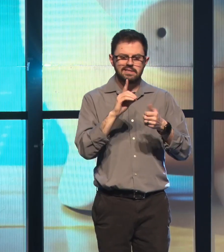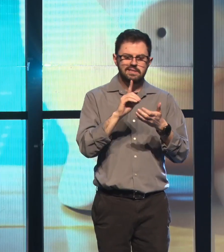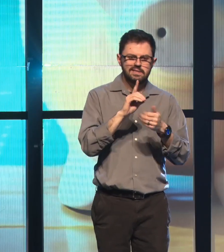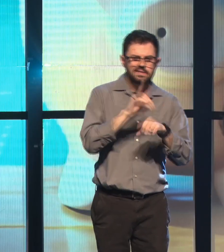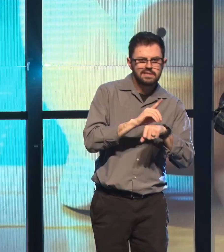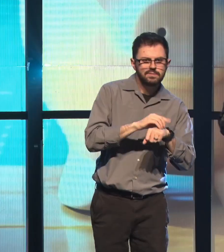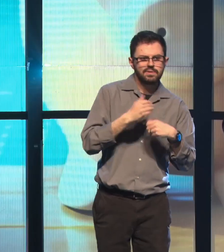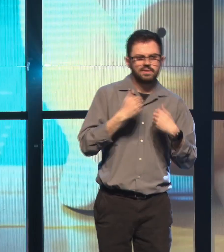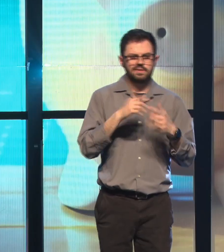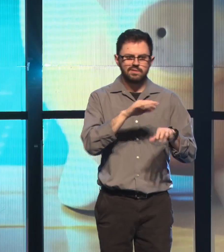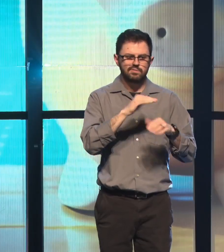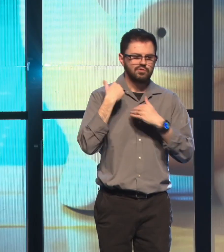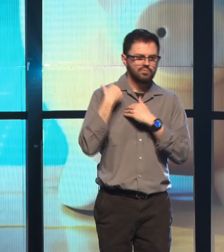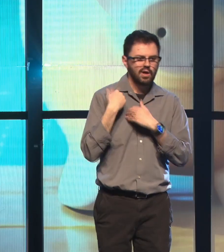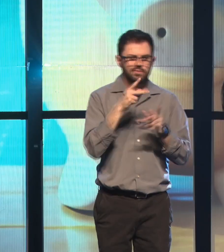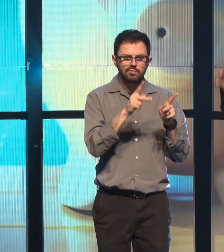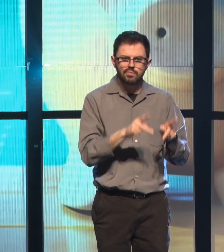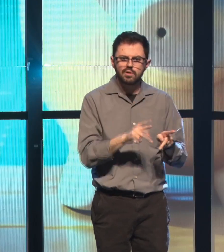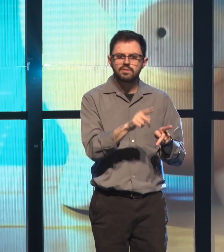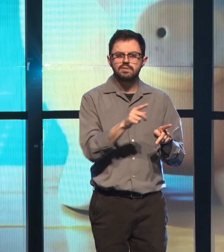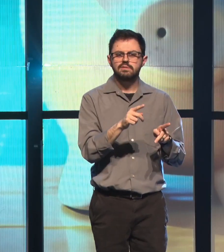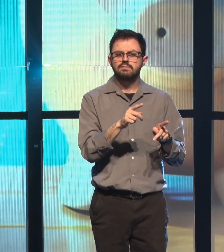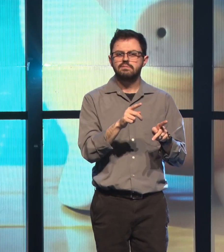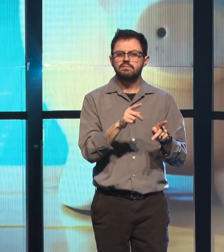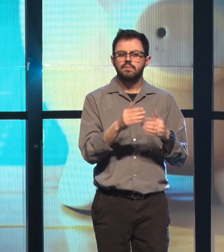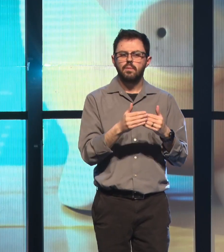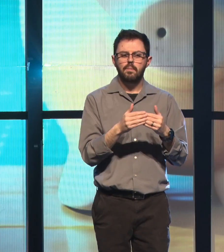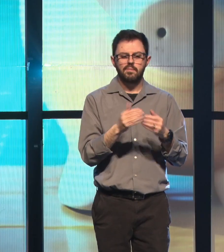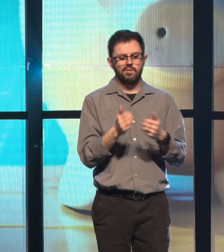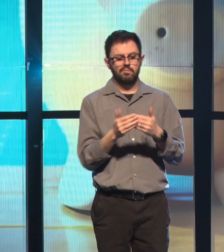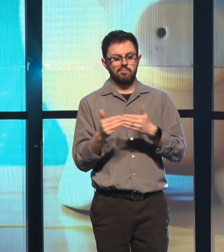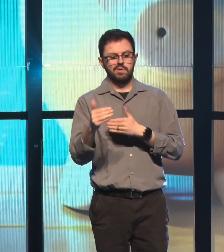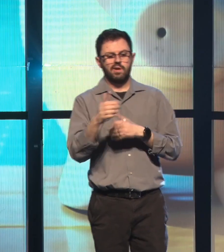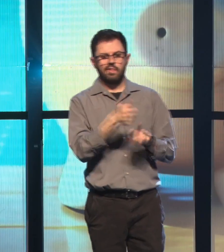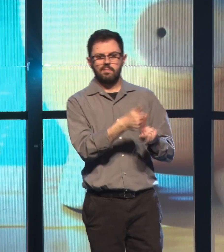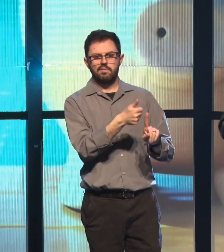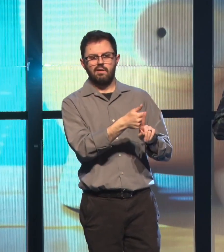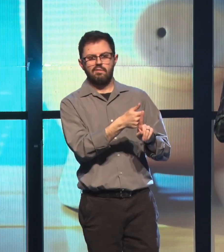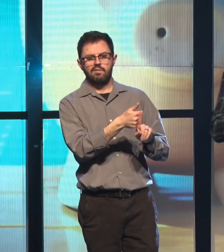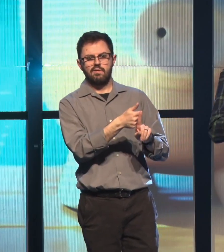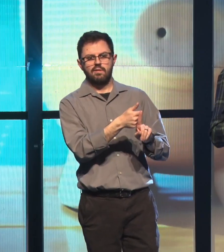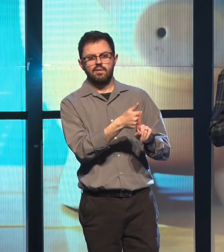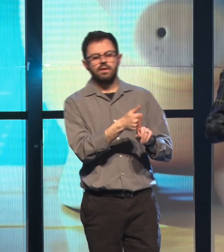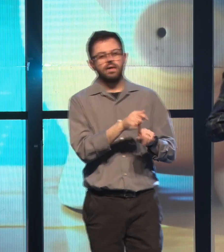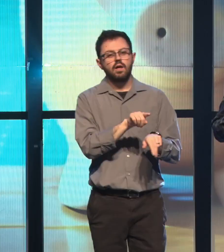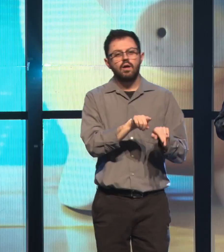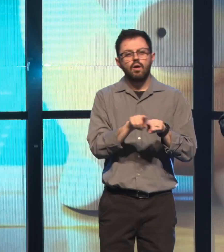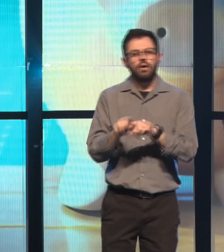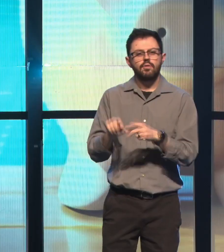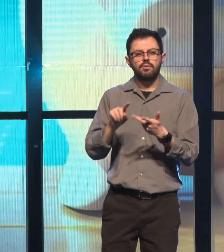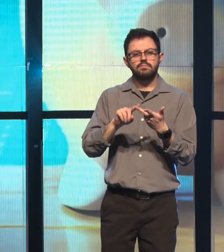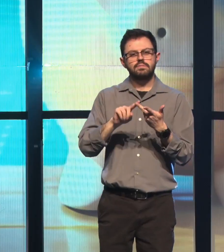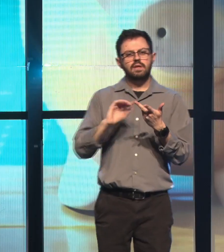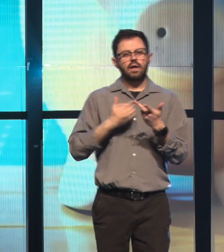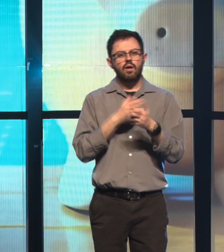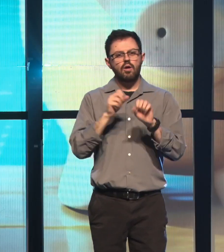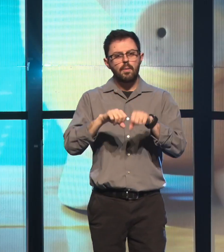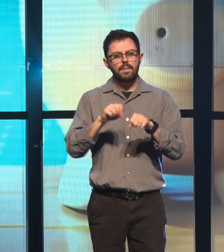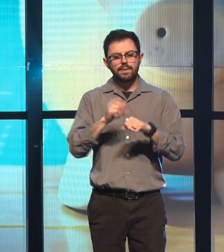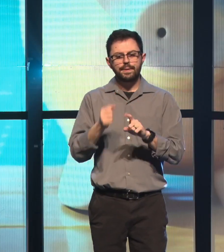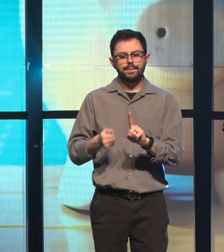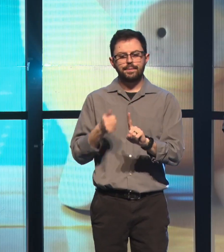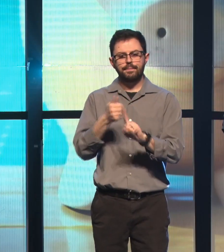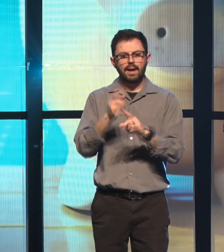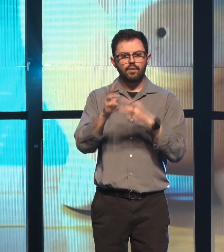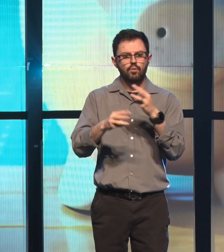goes beyond just themselves, right? That's powerful. And our perspective and capacity to impact the world will grow beyond